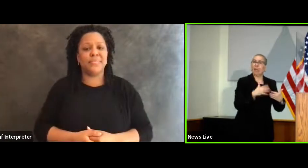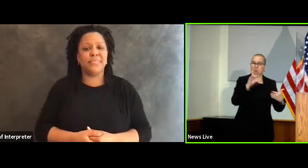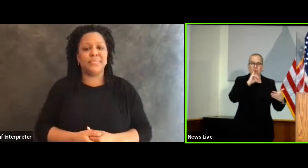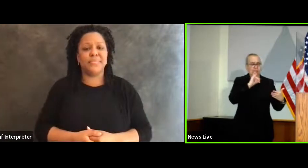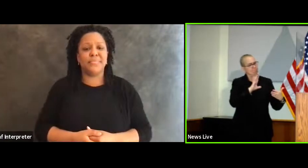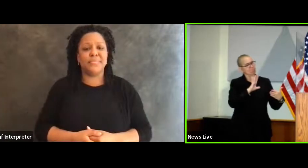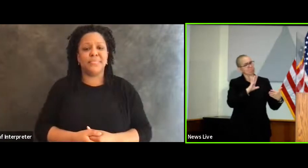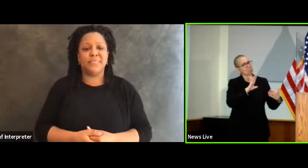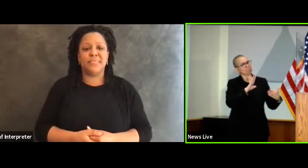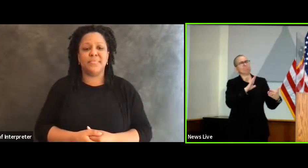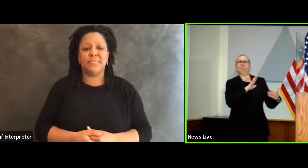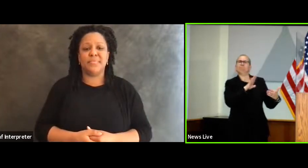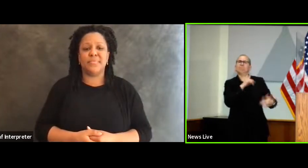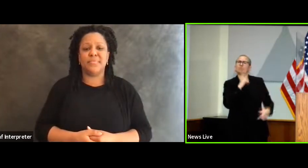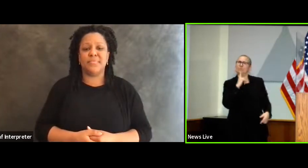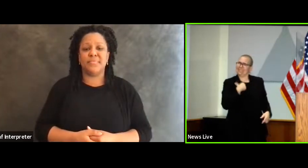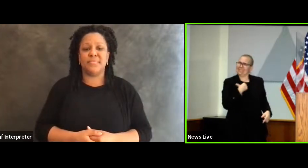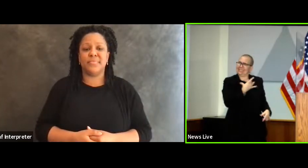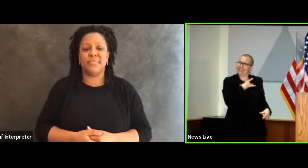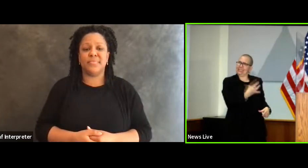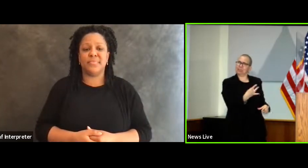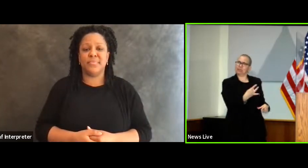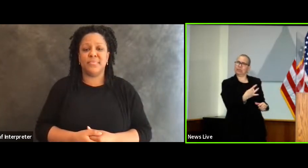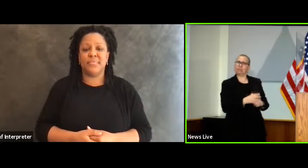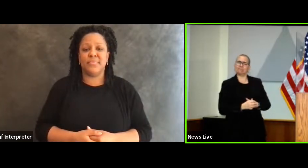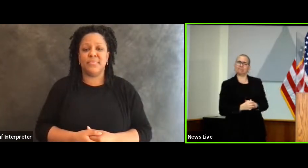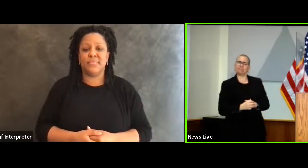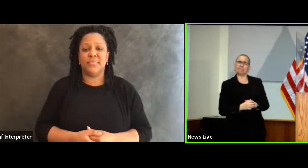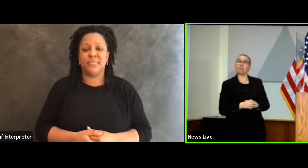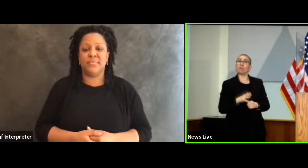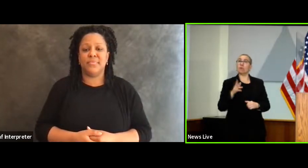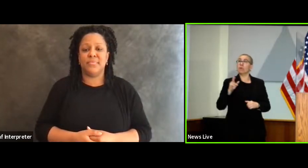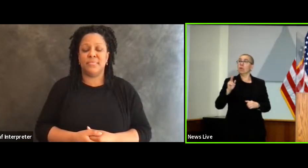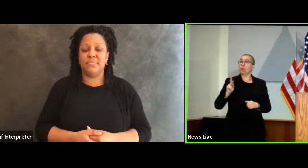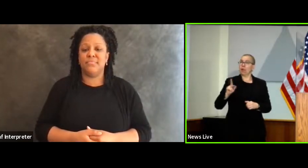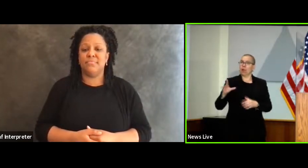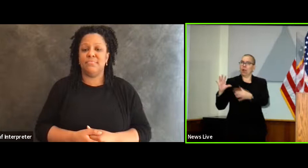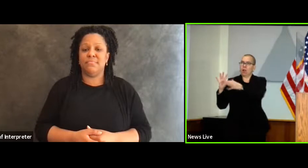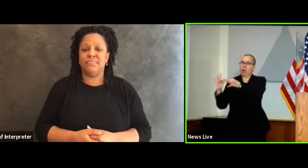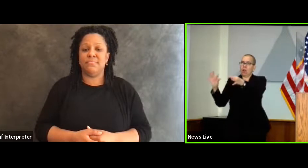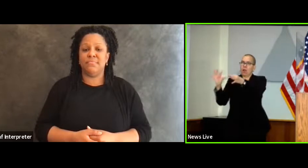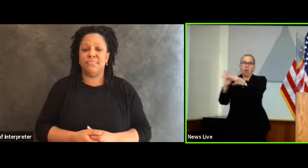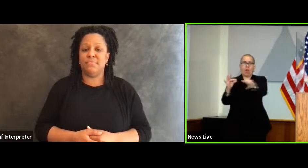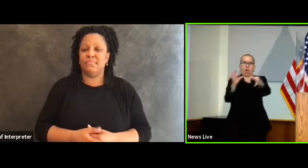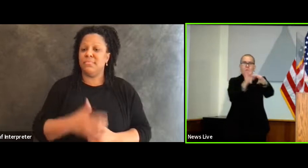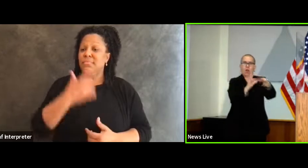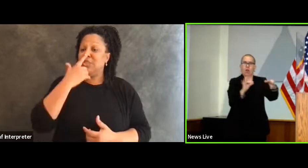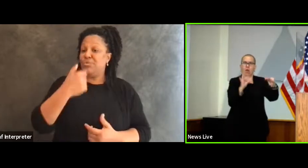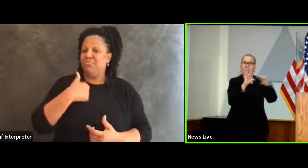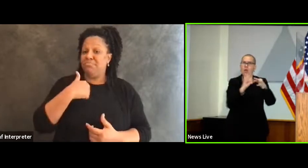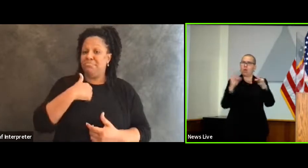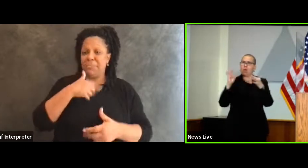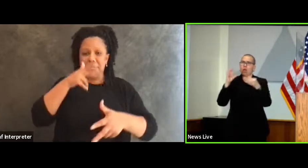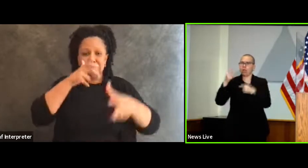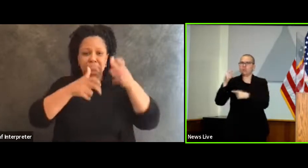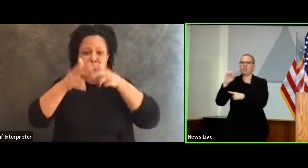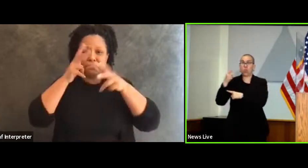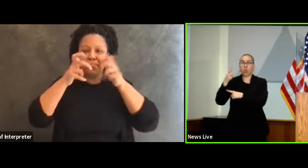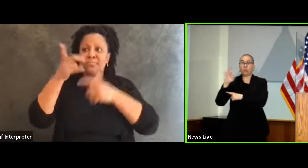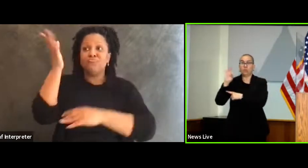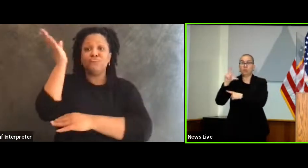as I heard those who spoke before me and have noted the murder of George Floyd and the recent police killing of Dante